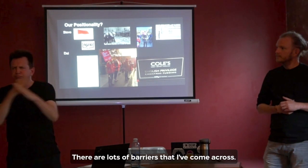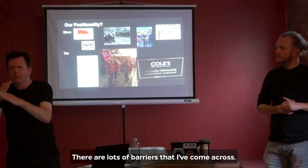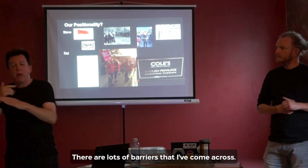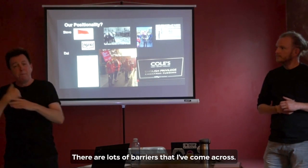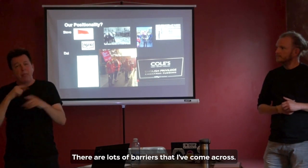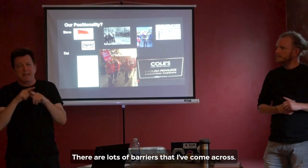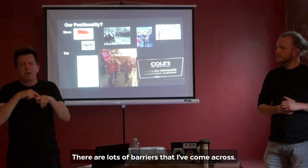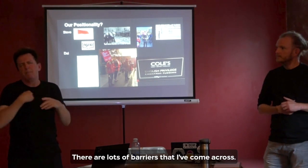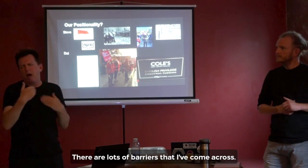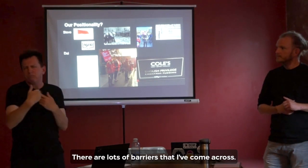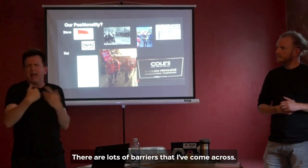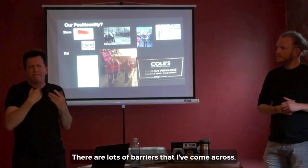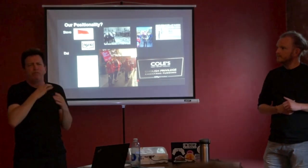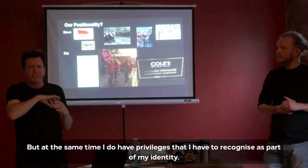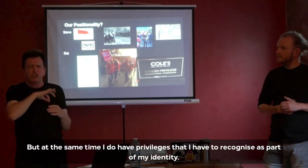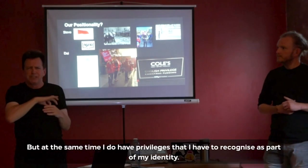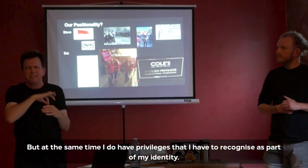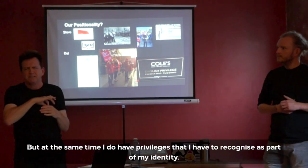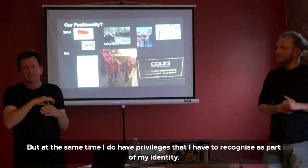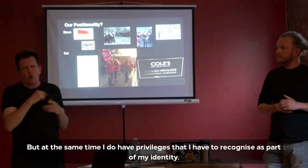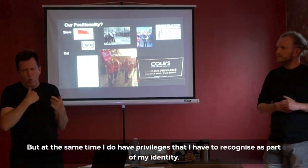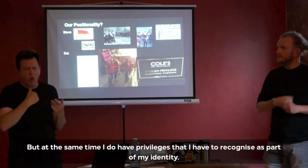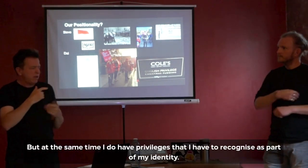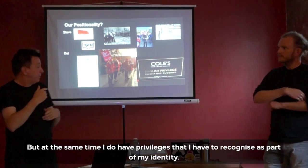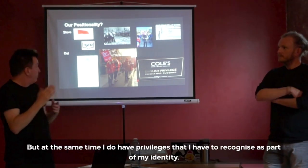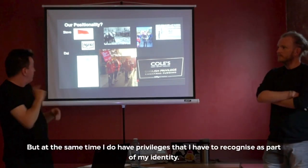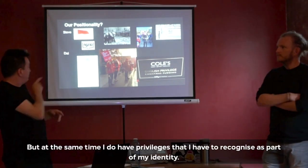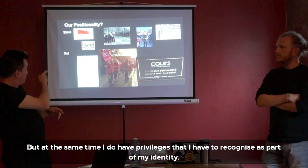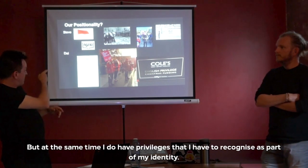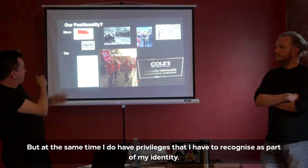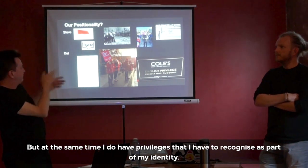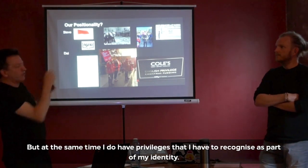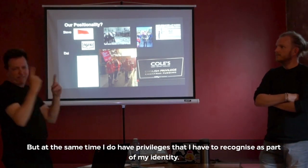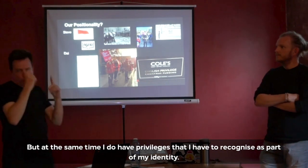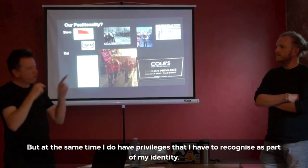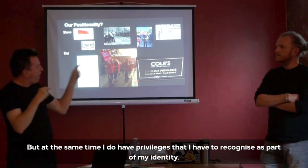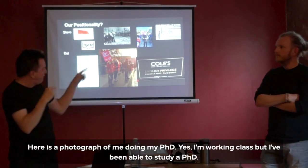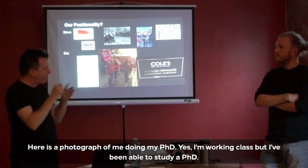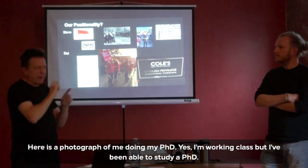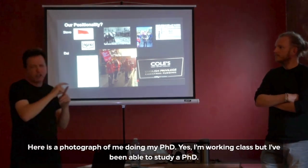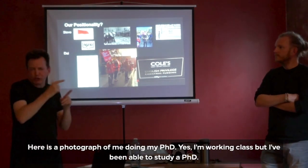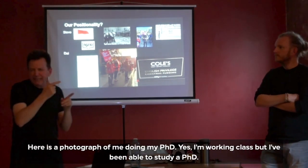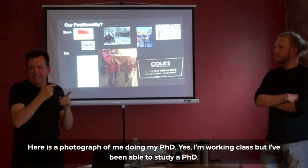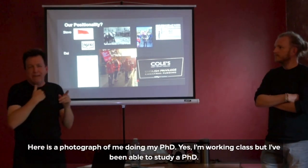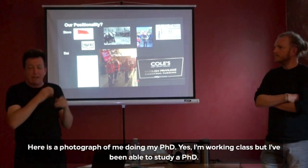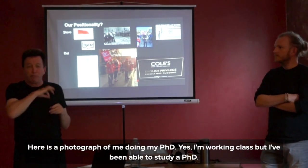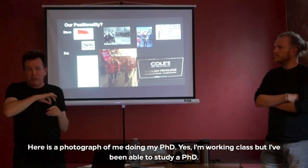There are lots of barriers that I've come across, but at the same time I do have privileges that I have to recognise as part of my identity. Here's a photograph of me